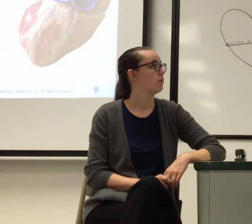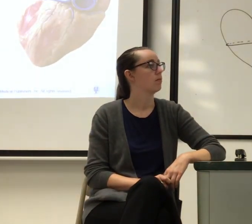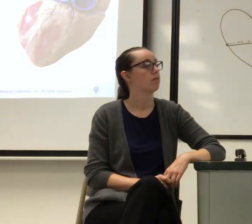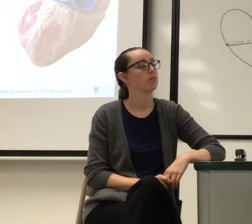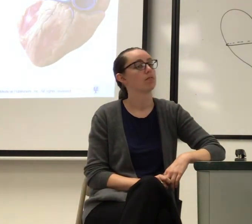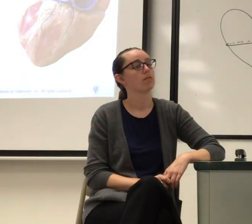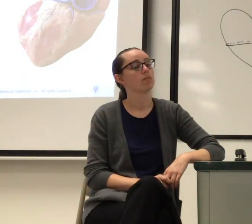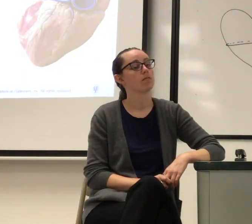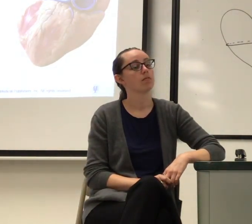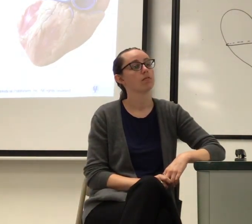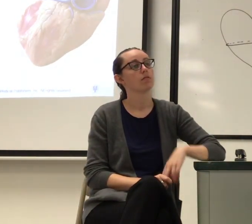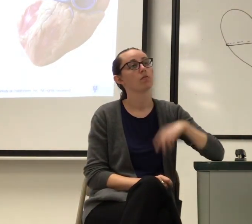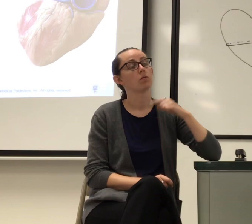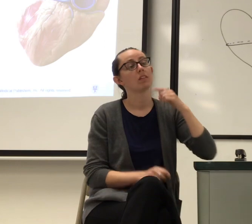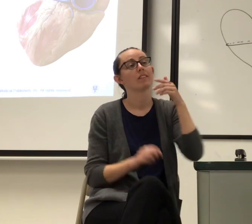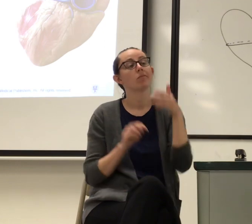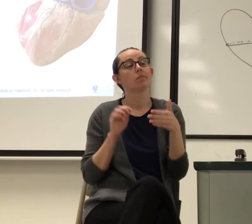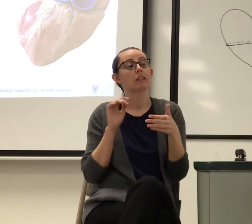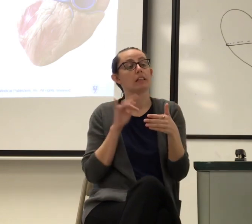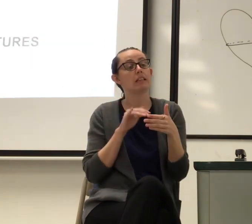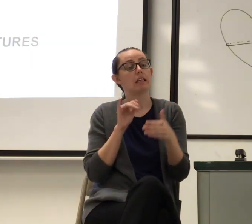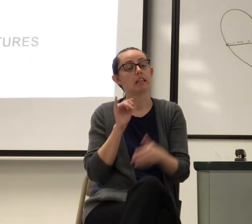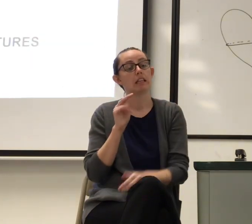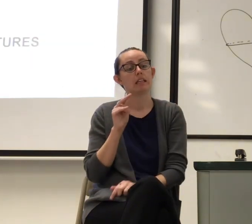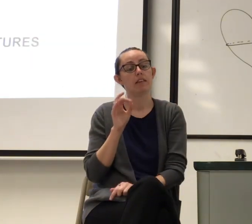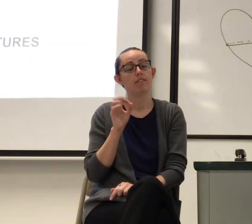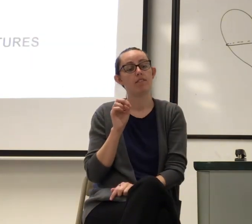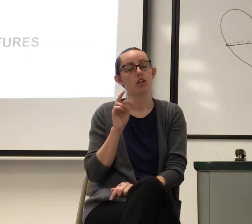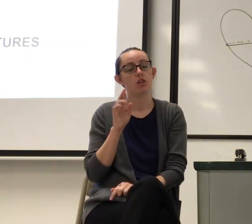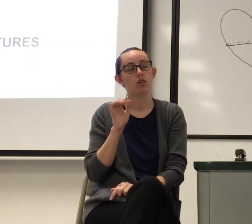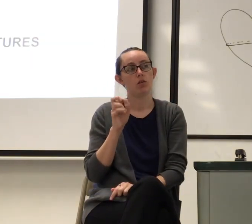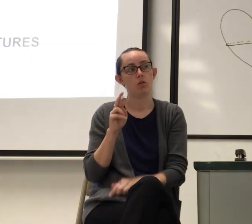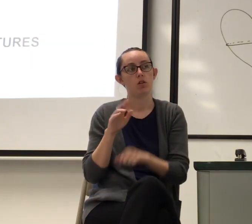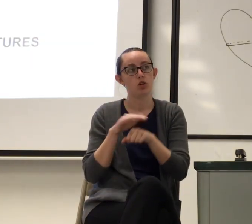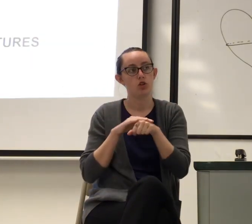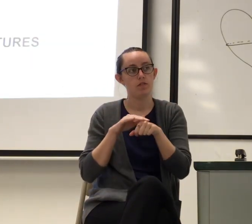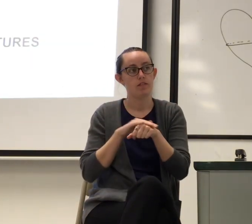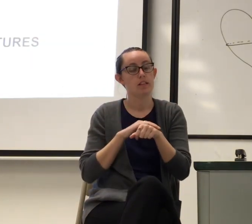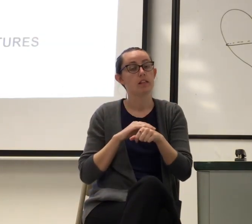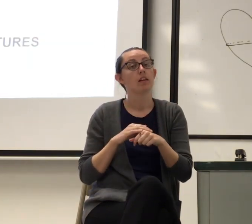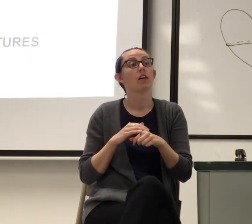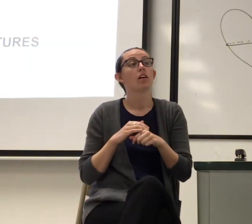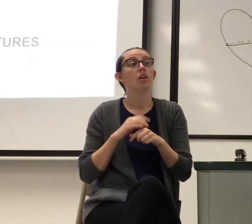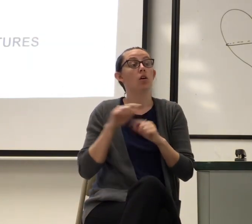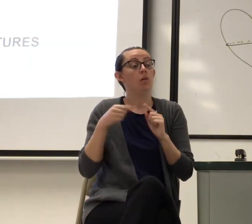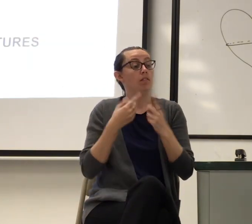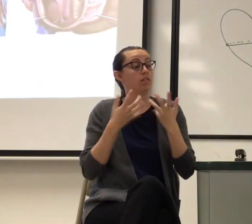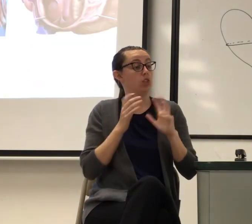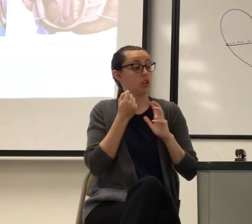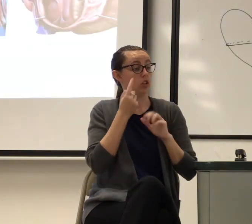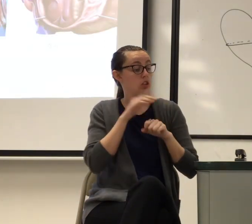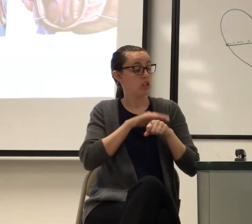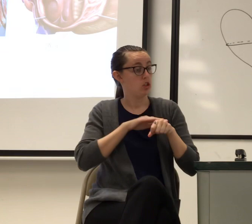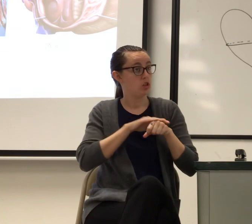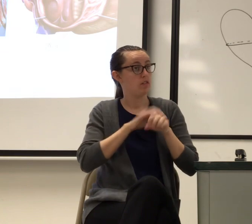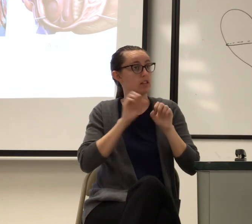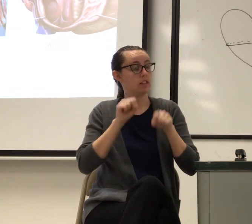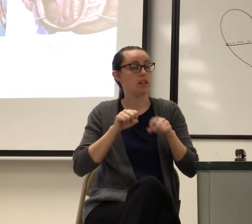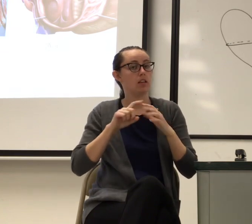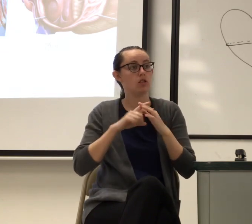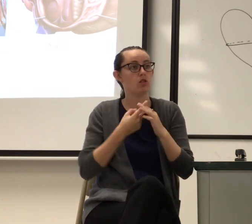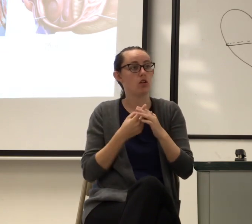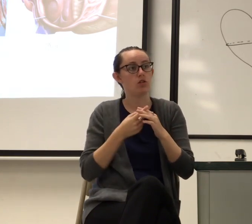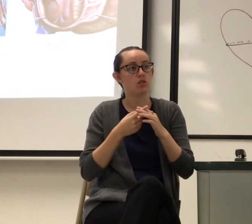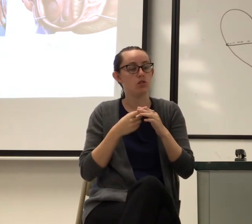So study the inferior surface. Now, once you got the surfaces down, you can start to cut the heart open and study the